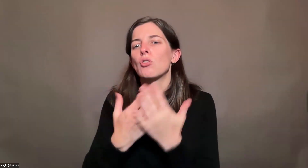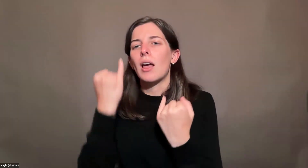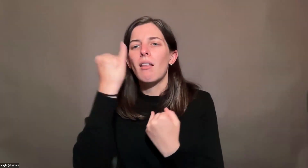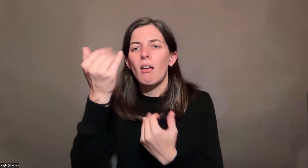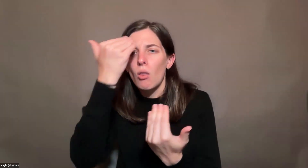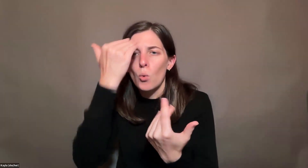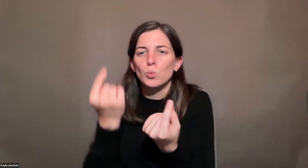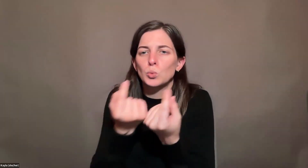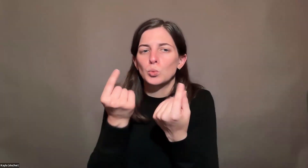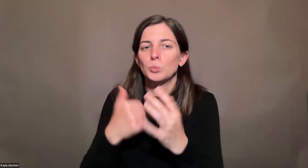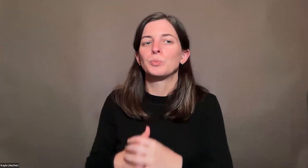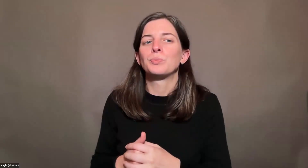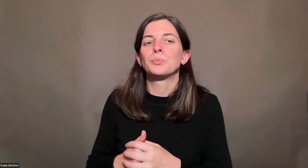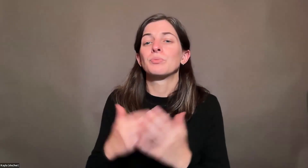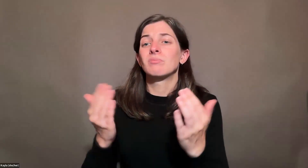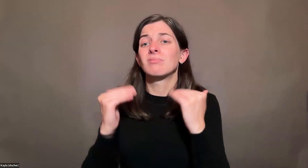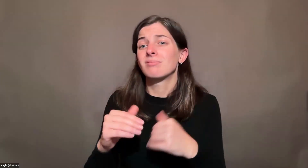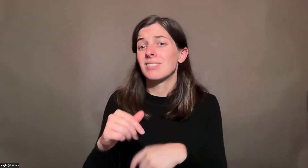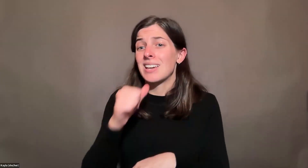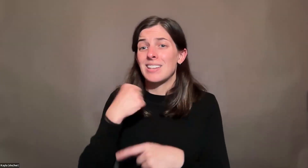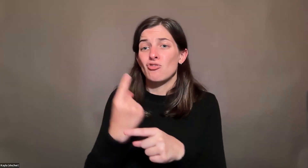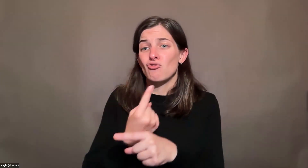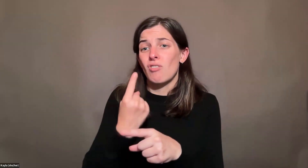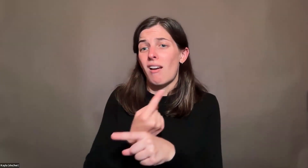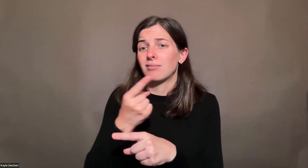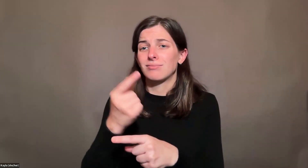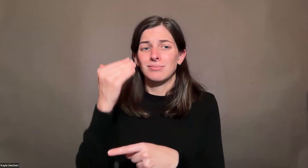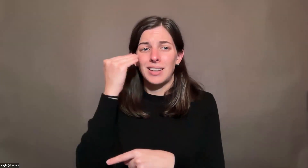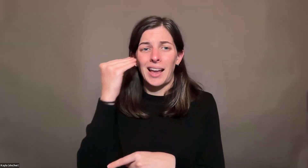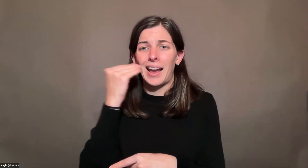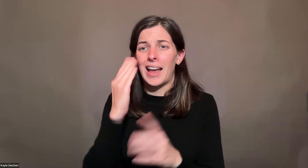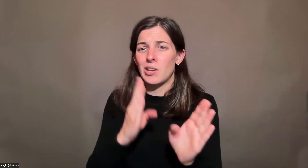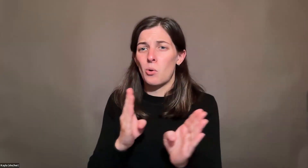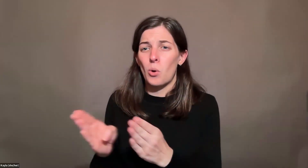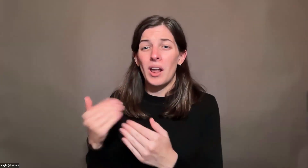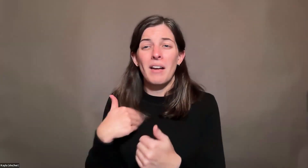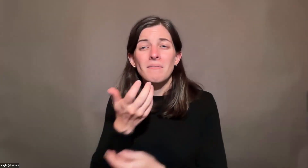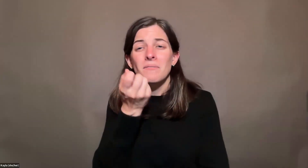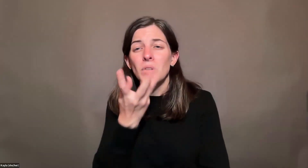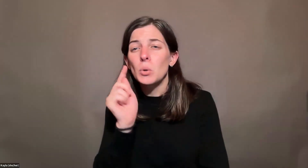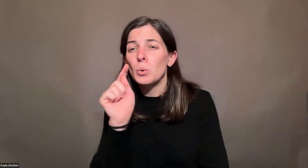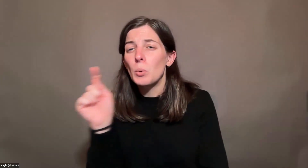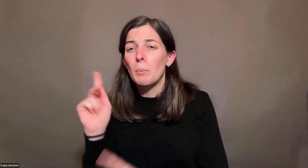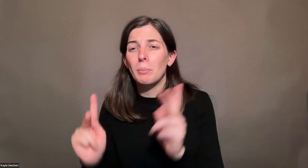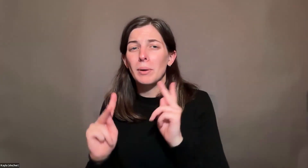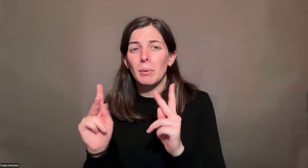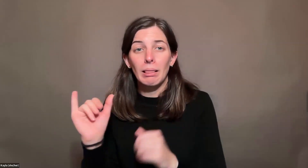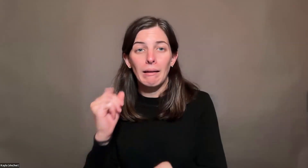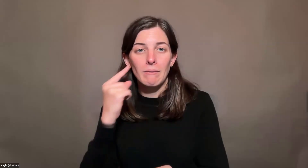And the next thing is incorrect heading order. So few of the people, like, if I having some,